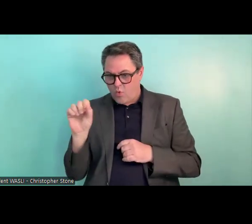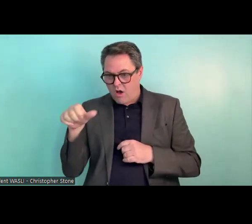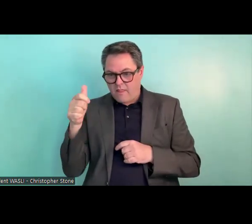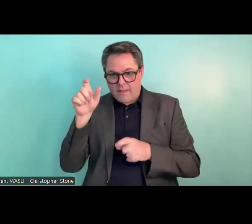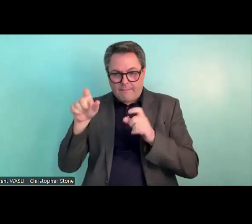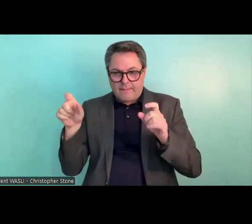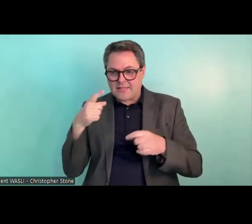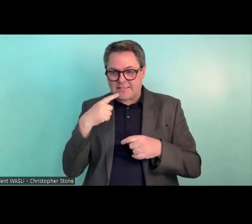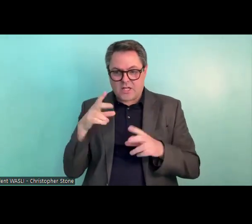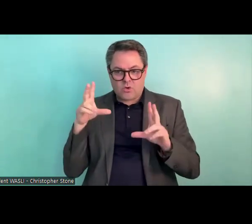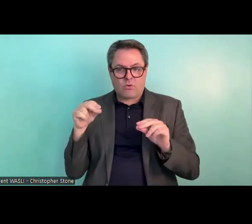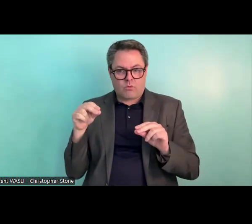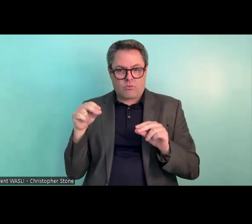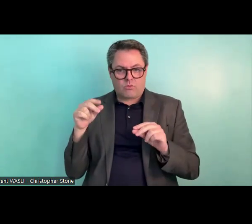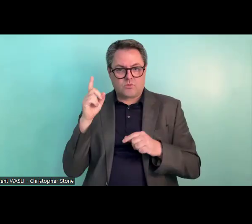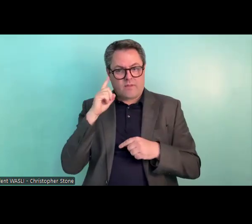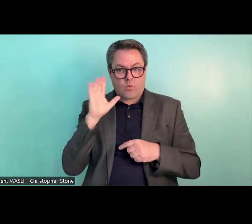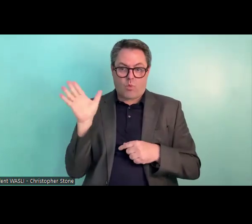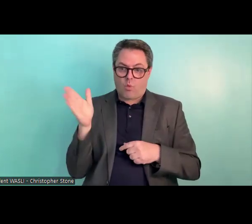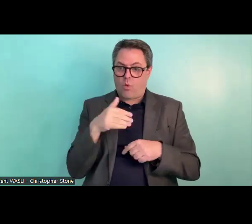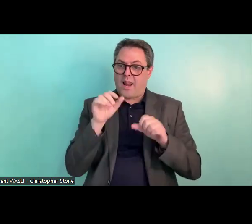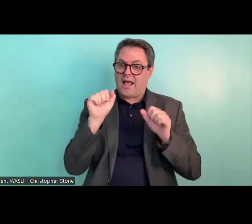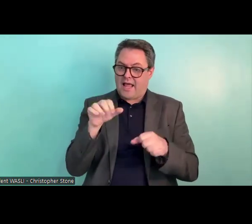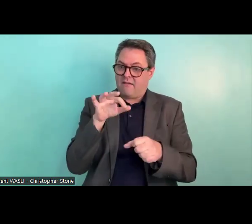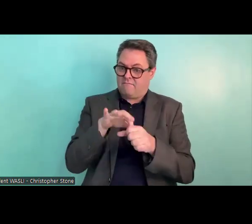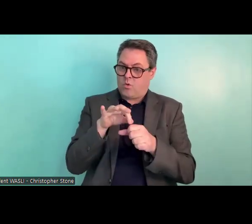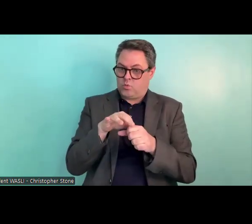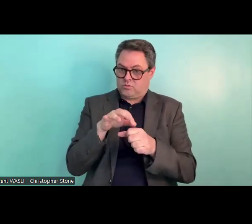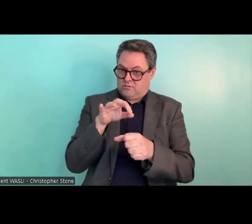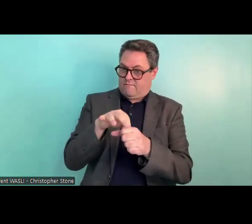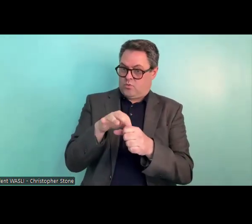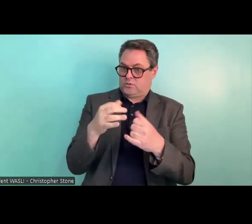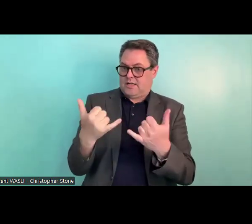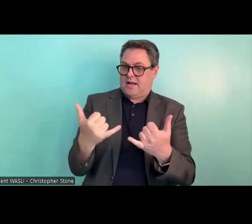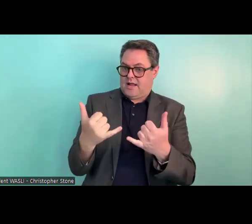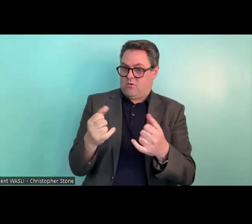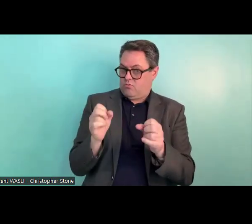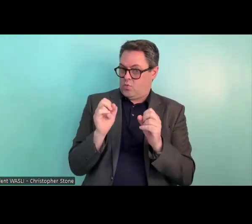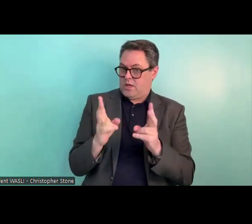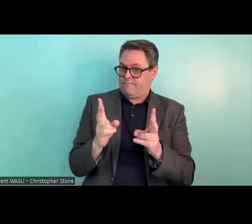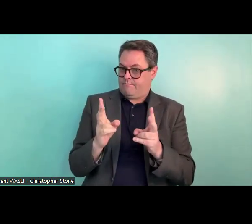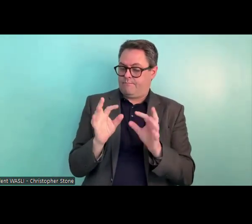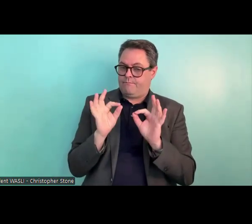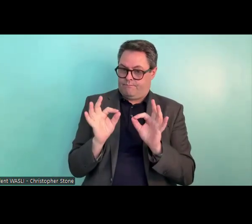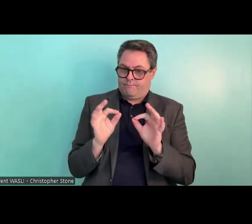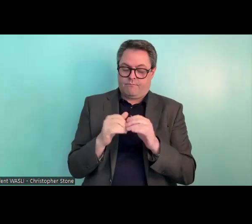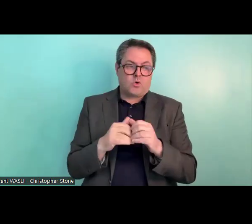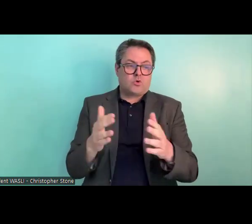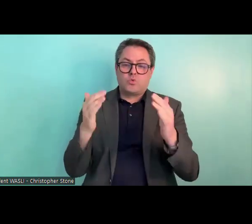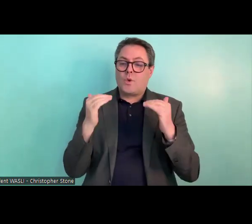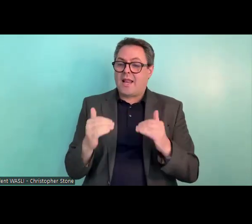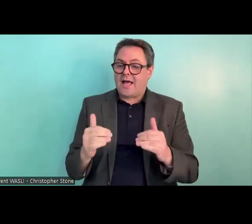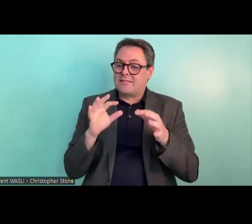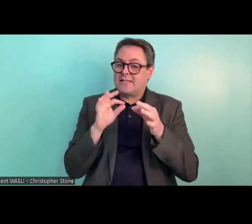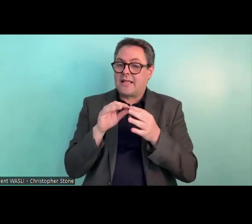we'll send the link directly to ASEALs, but we haven't heard from anybody else that they can't receive that voting form yet, so I will